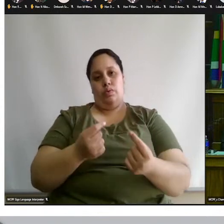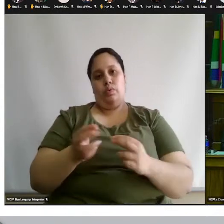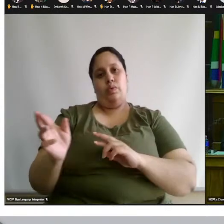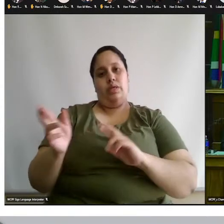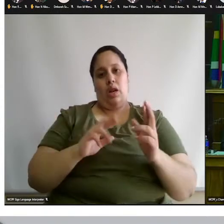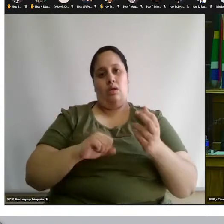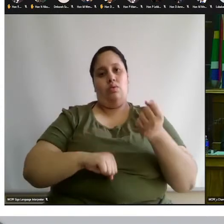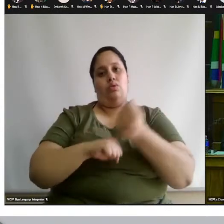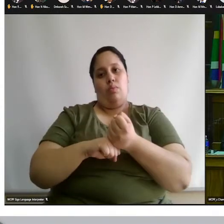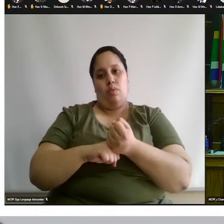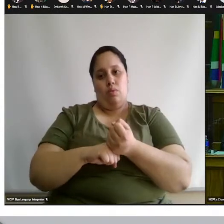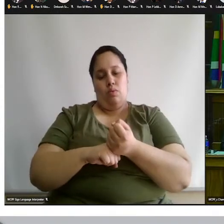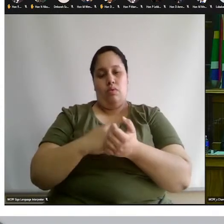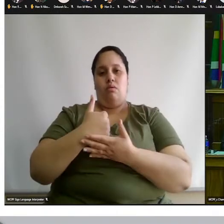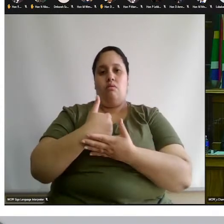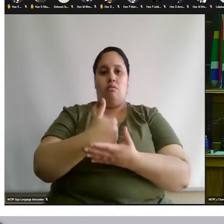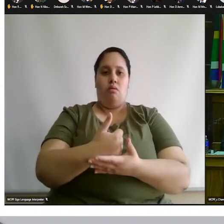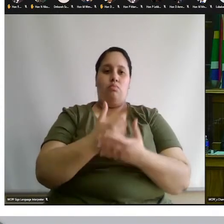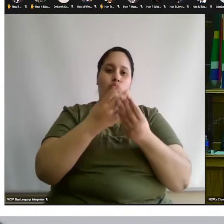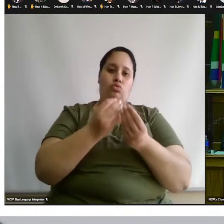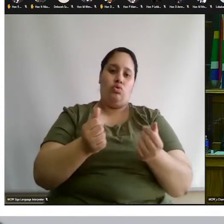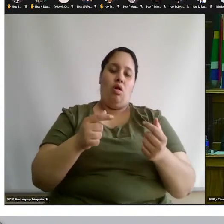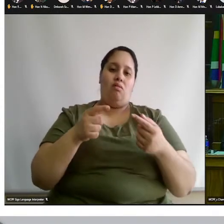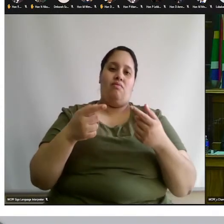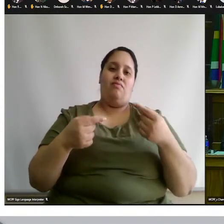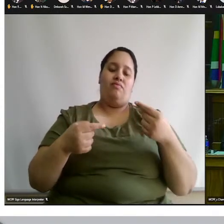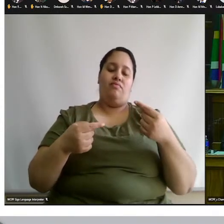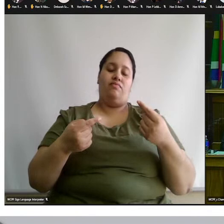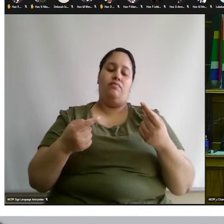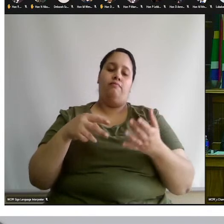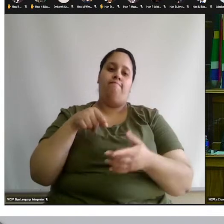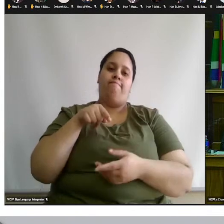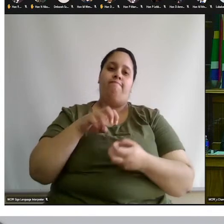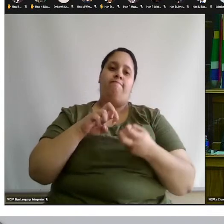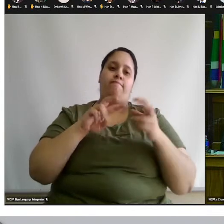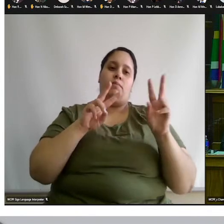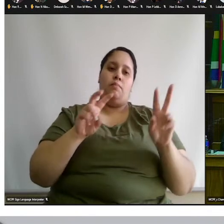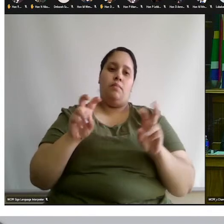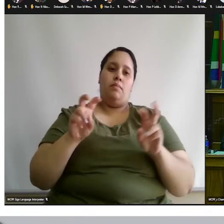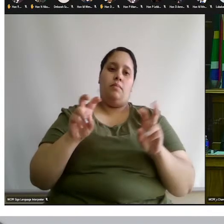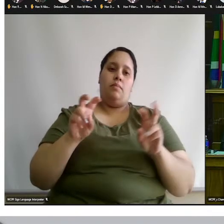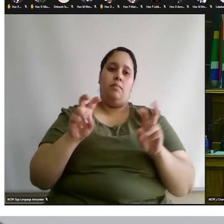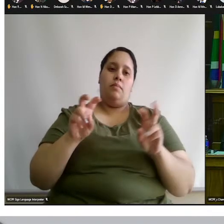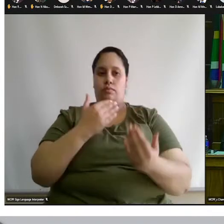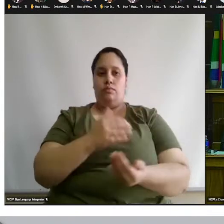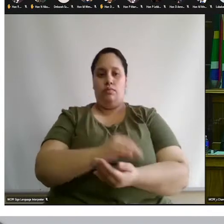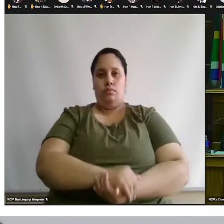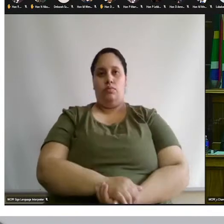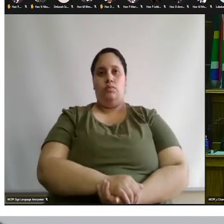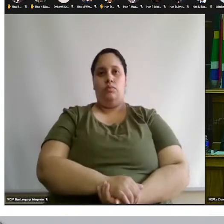assist to resolve this outstanding matter. Thank you.